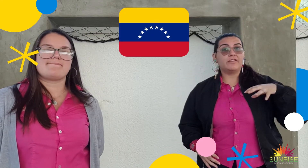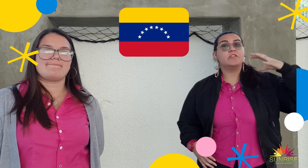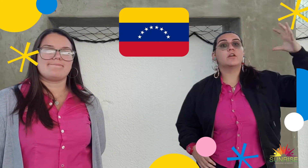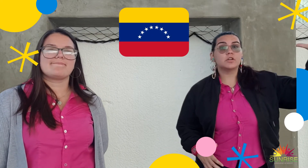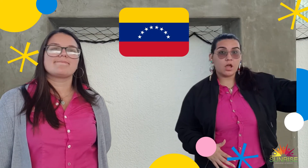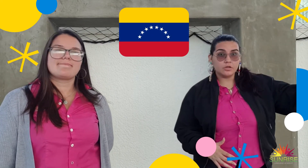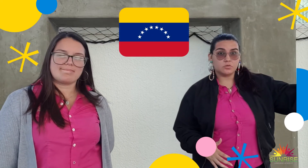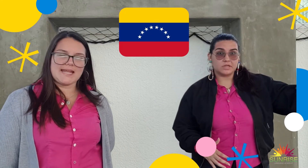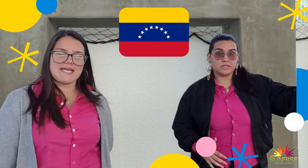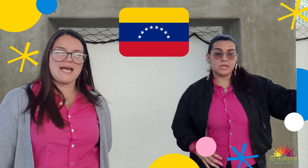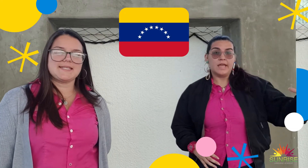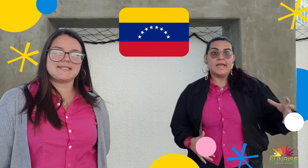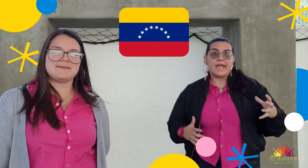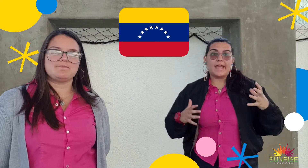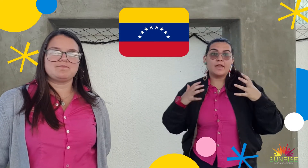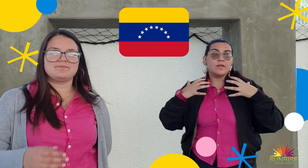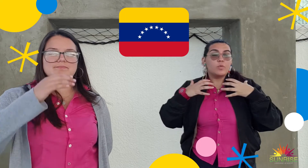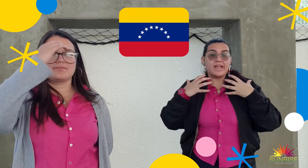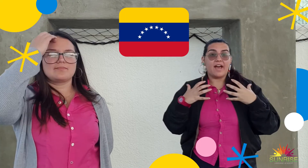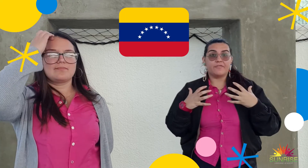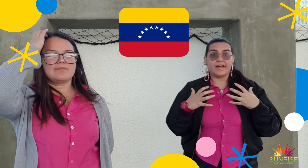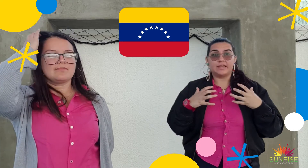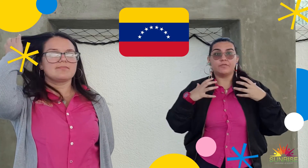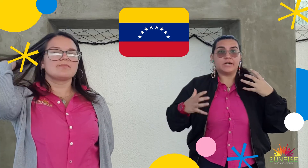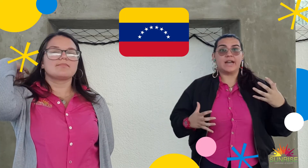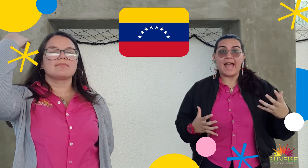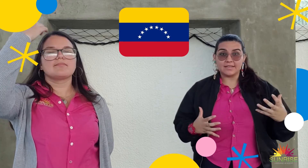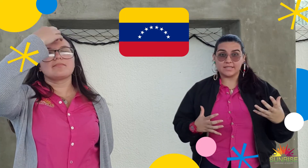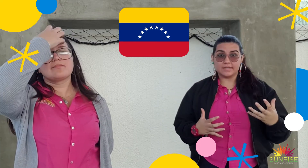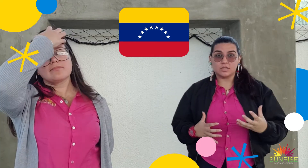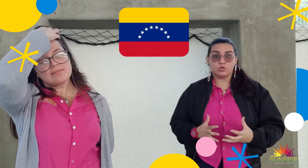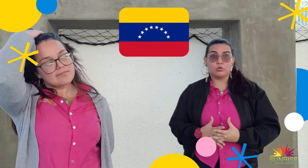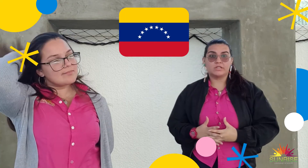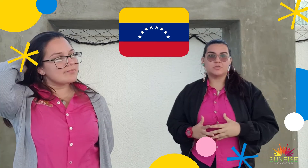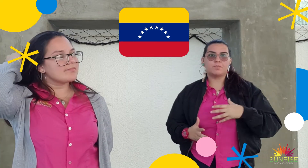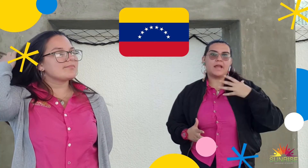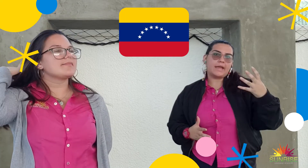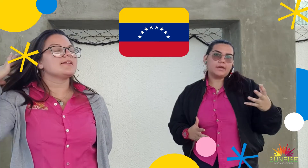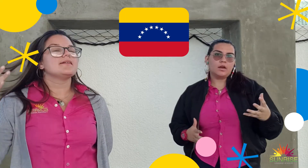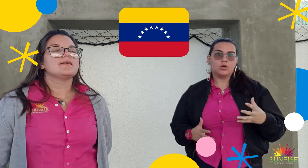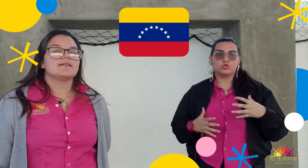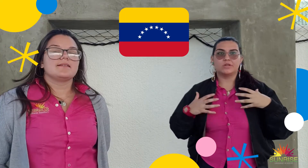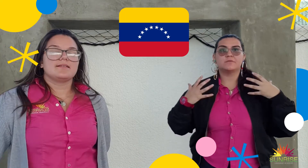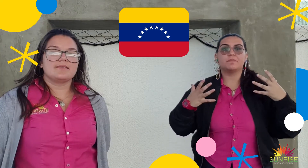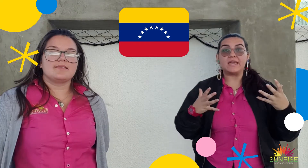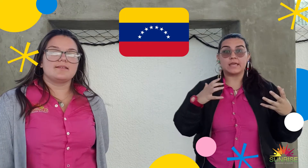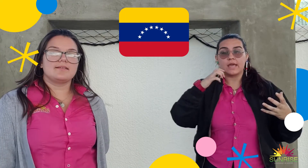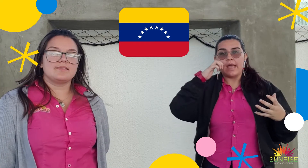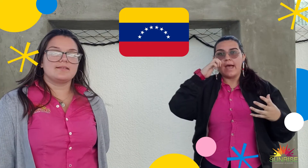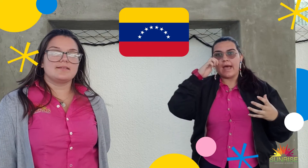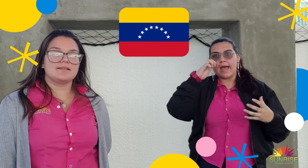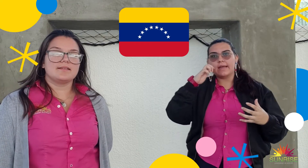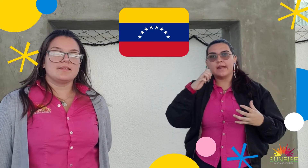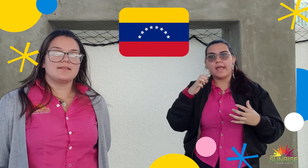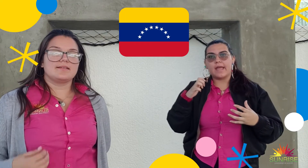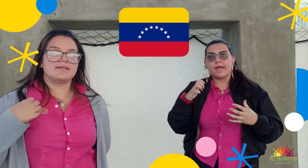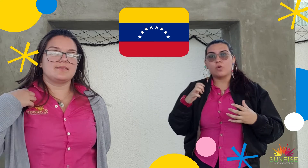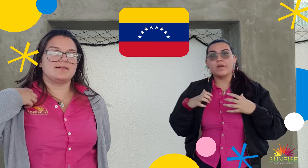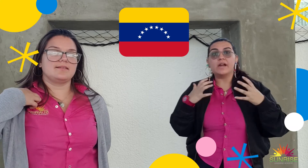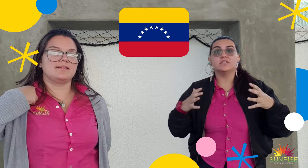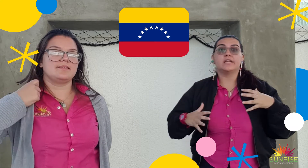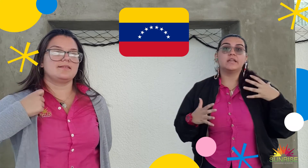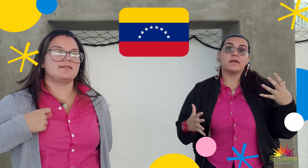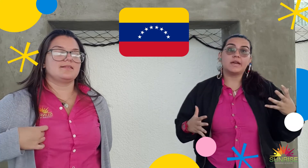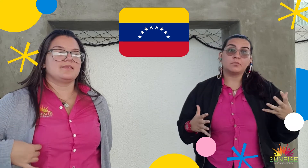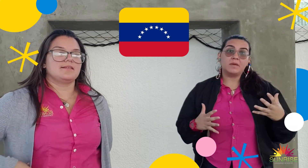who live in other countries. We have a different accent to explain or to speak, and